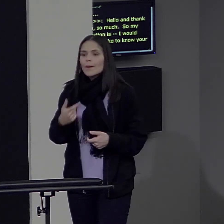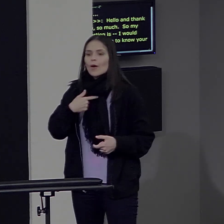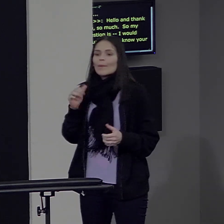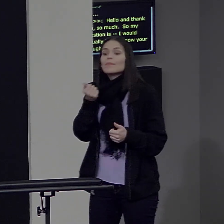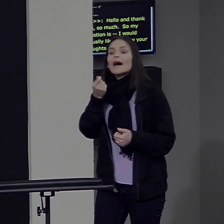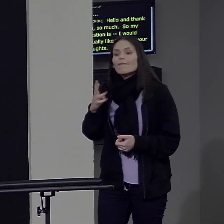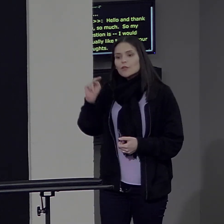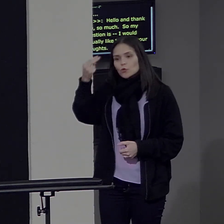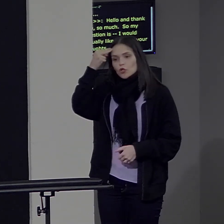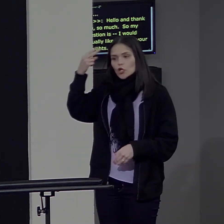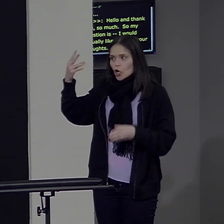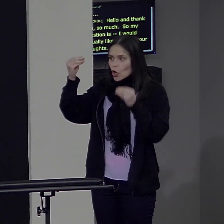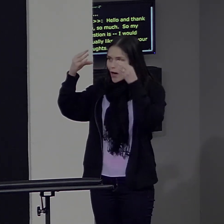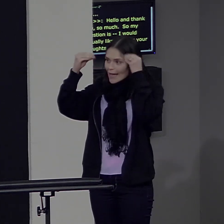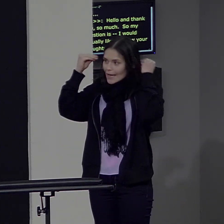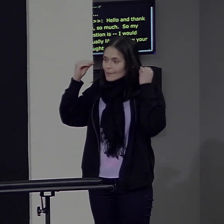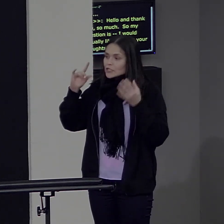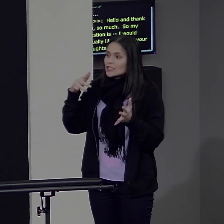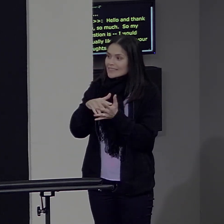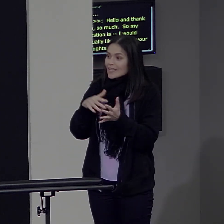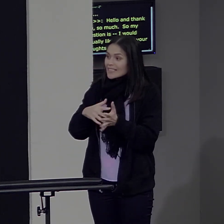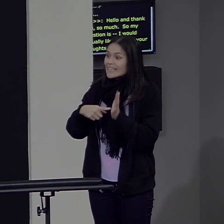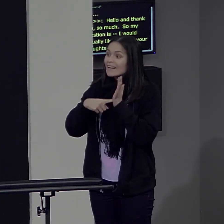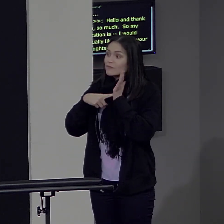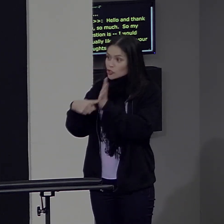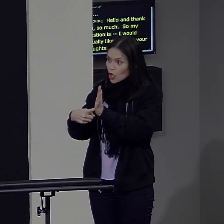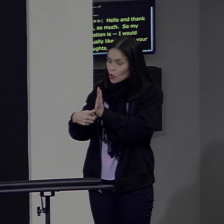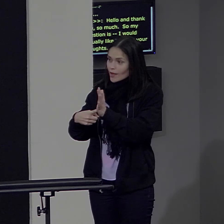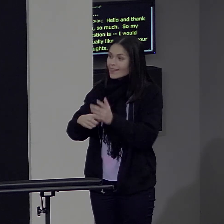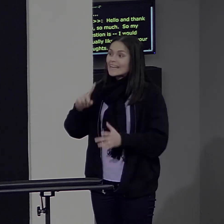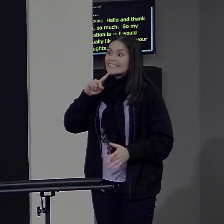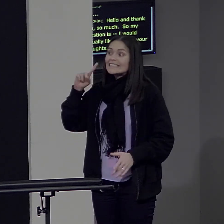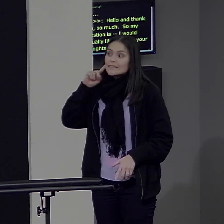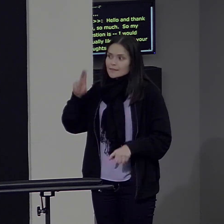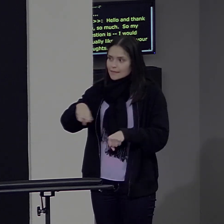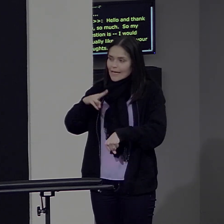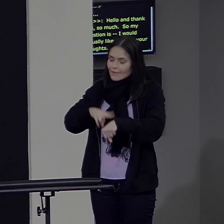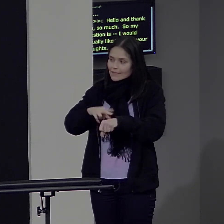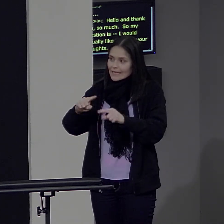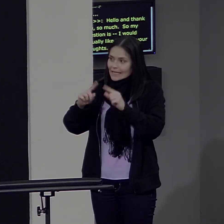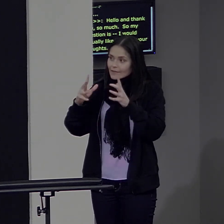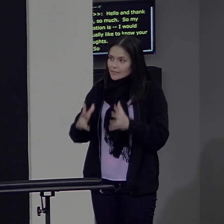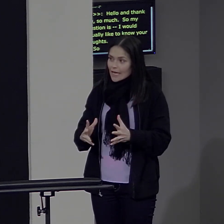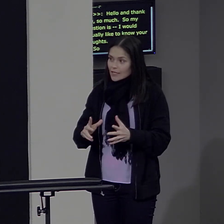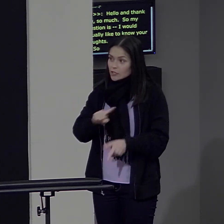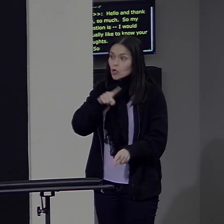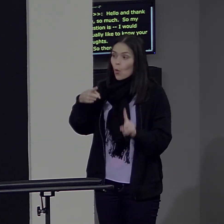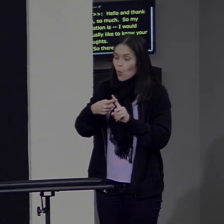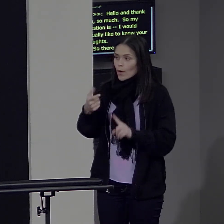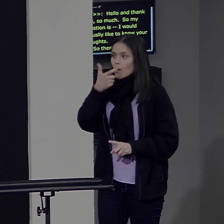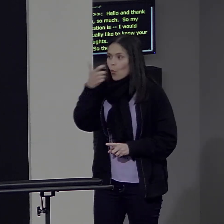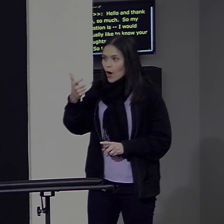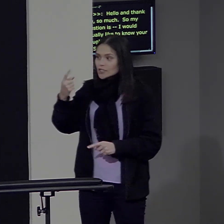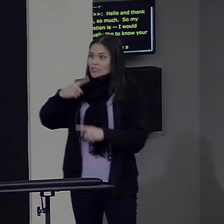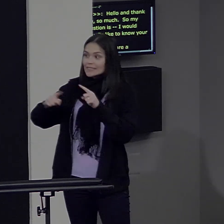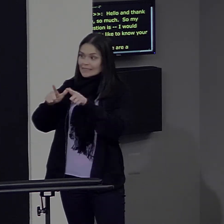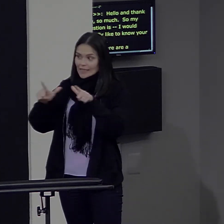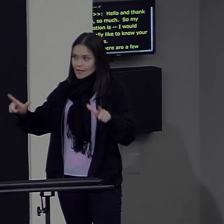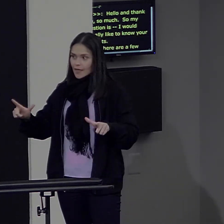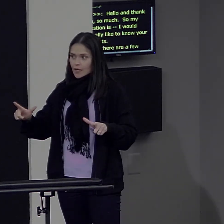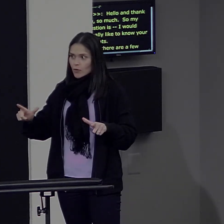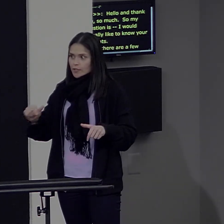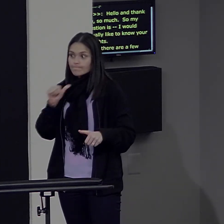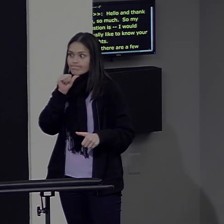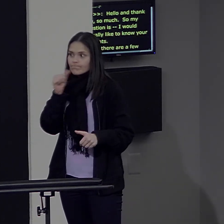She would like to know your thoughts on So there are a few neuroimaging studies that have shown that deaf native